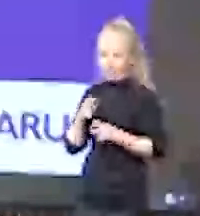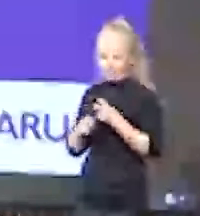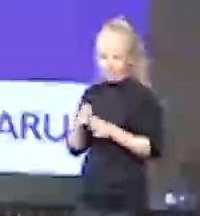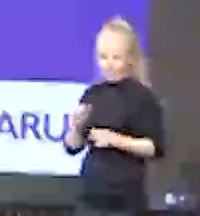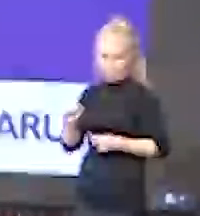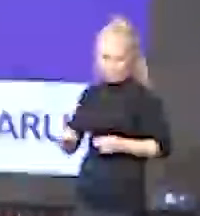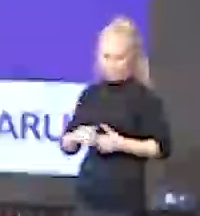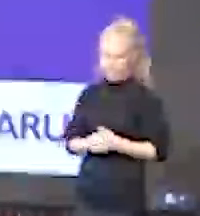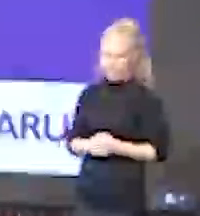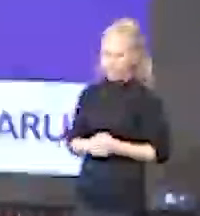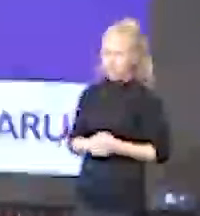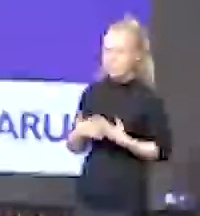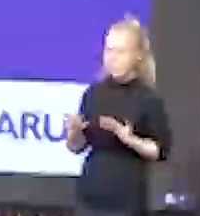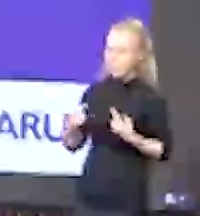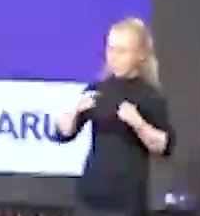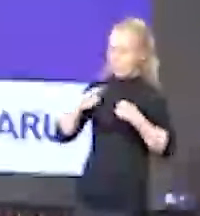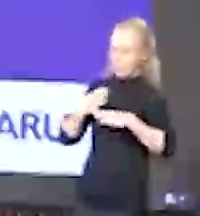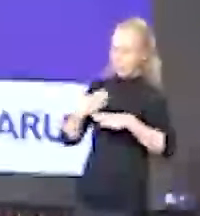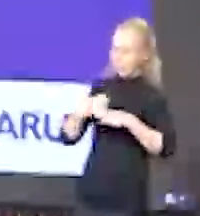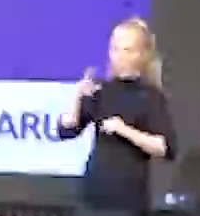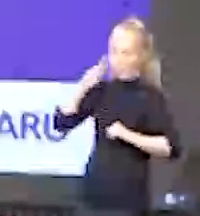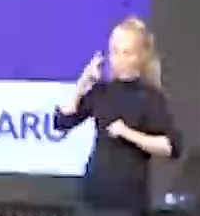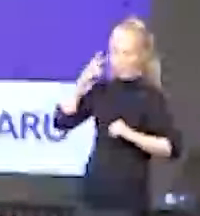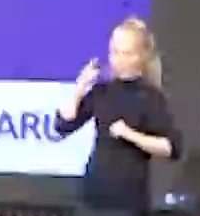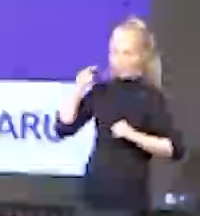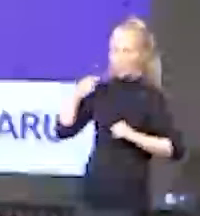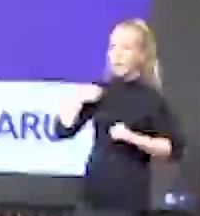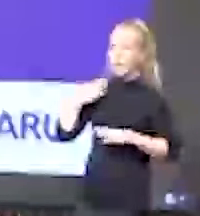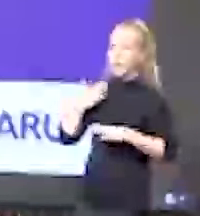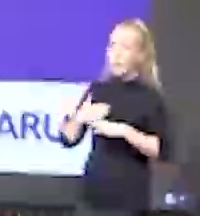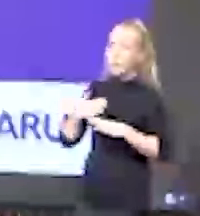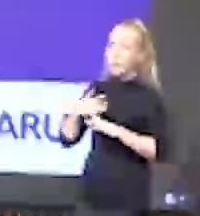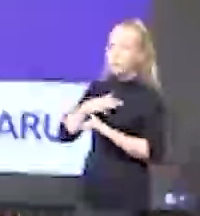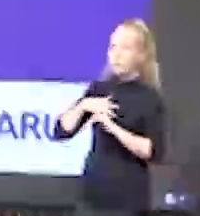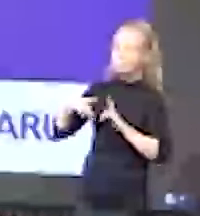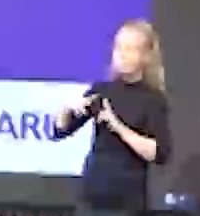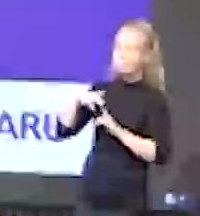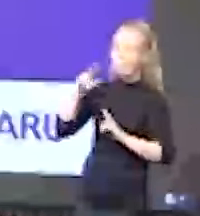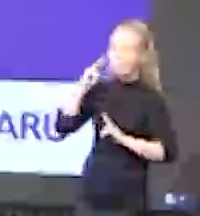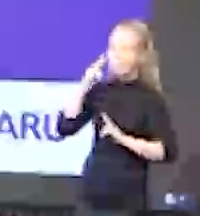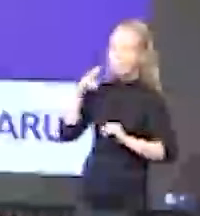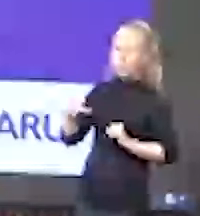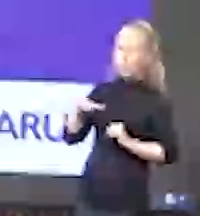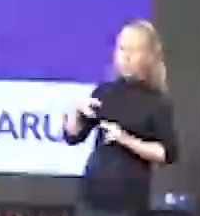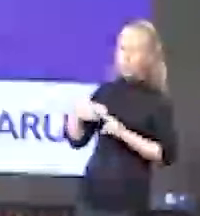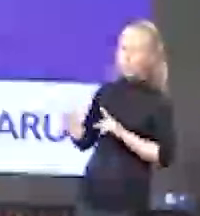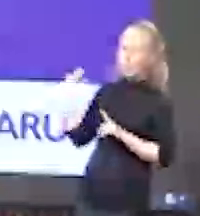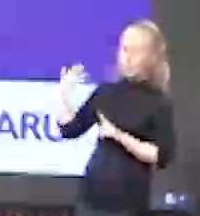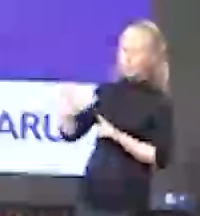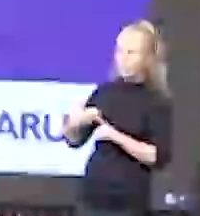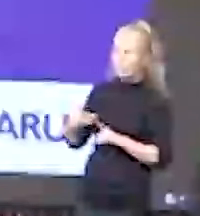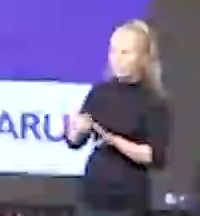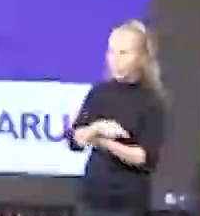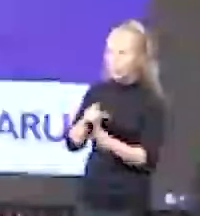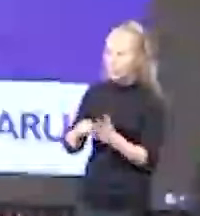things that being in politics as a politician, like I've worked in and around politics for a long time now. I don't even want to